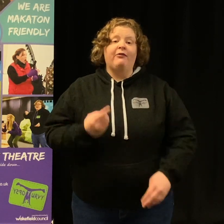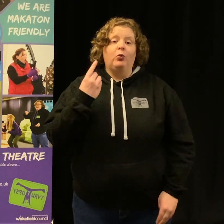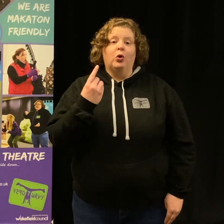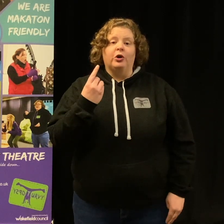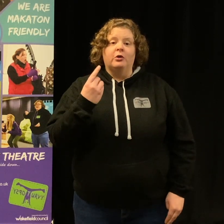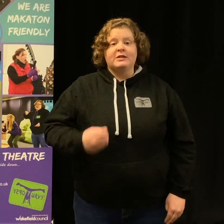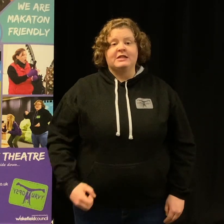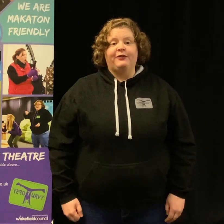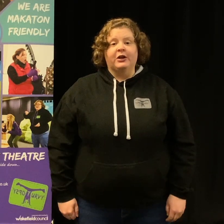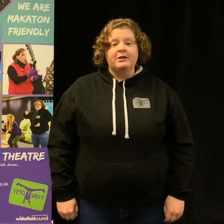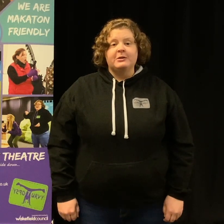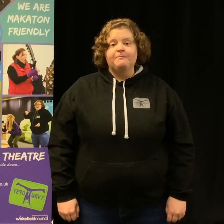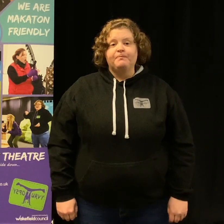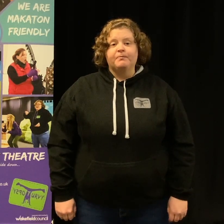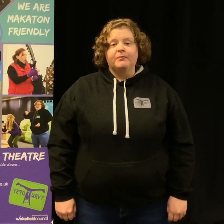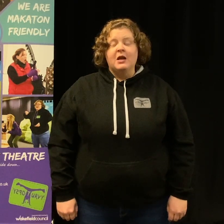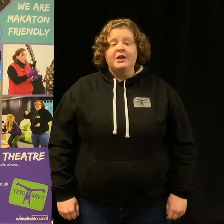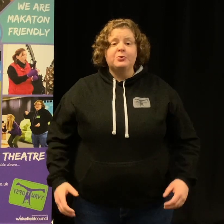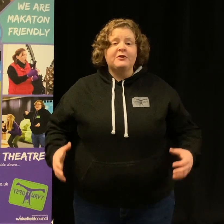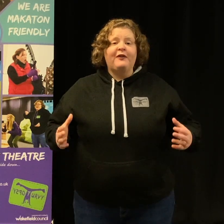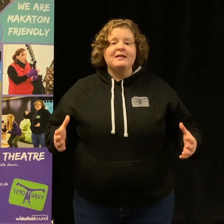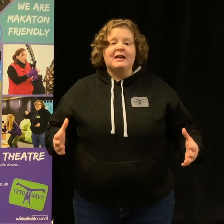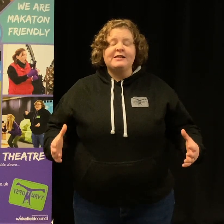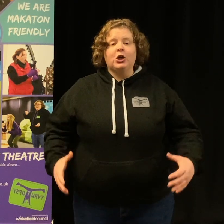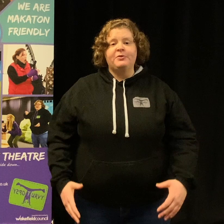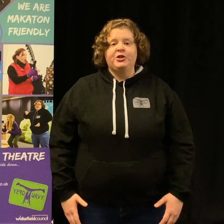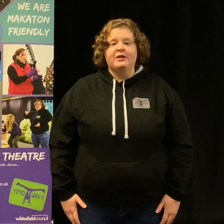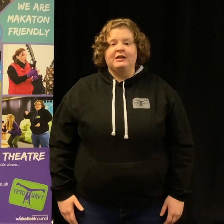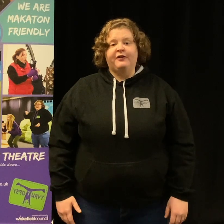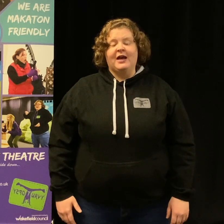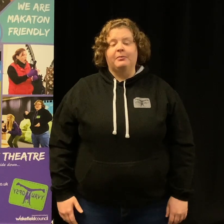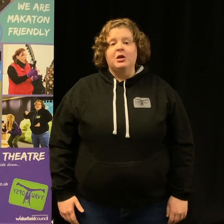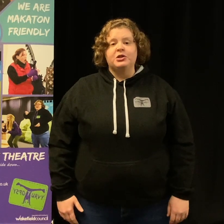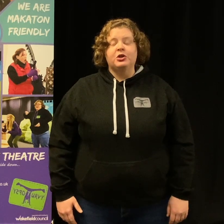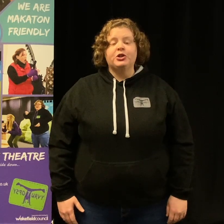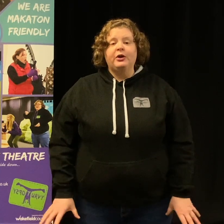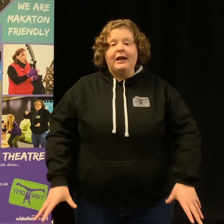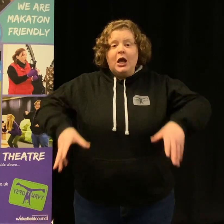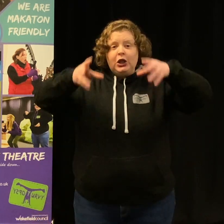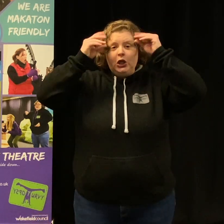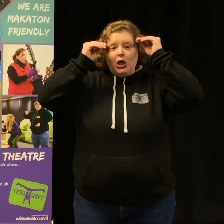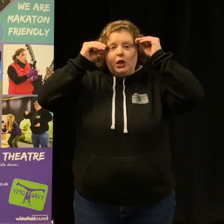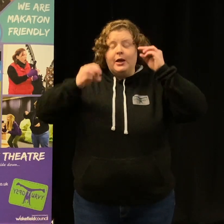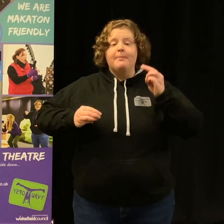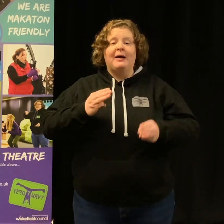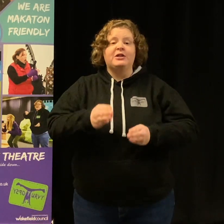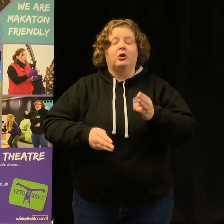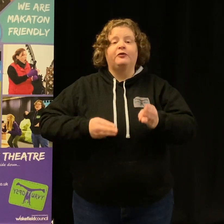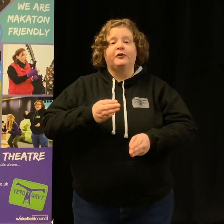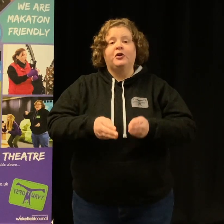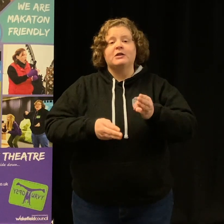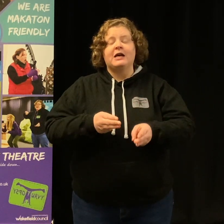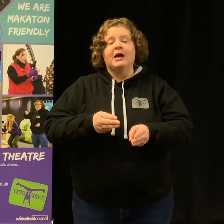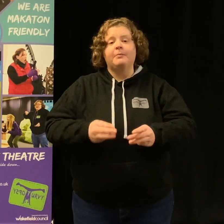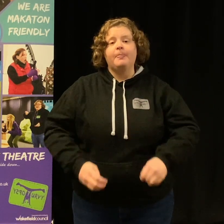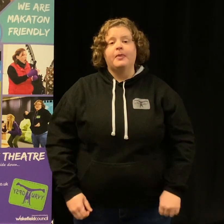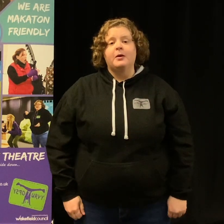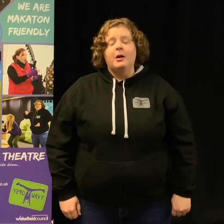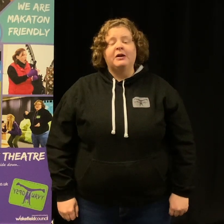1 certificate. This was a fantastic opportunity for them to not only learn Makaton for the first time, but gain